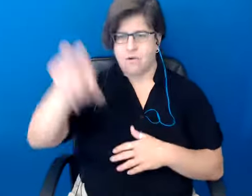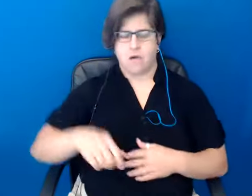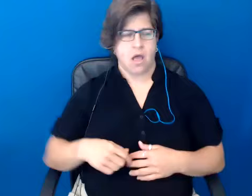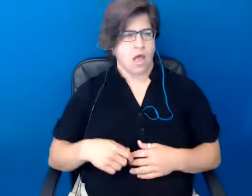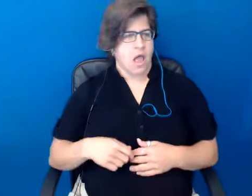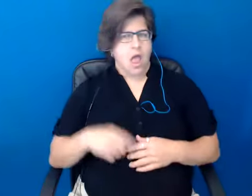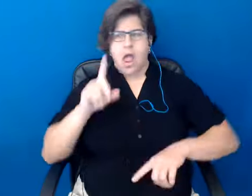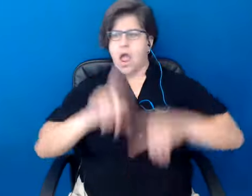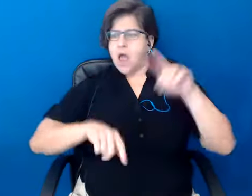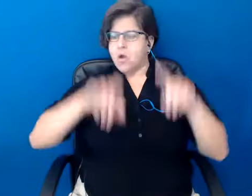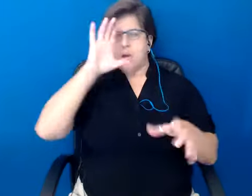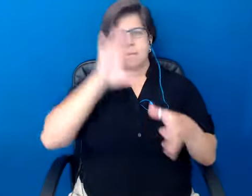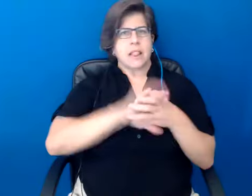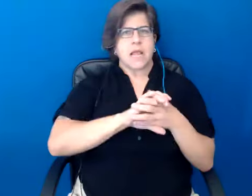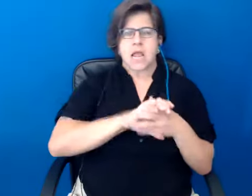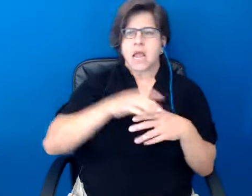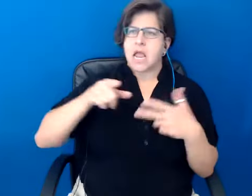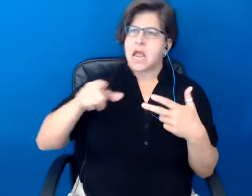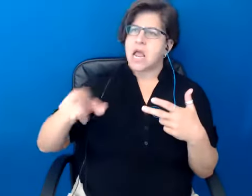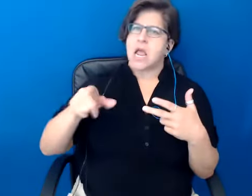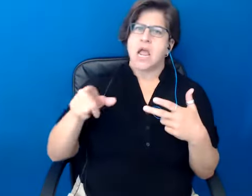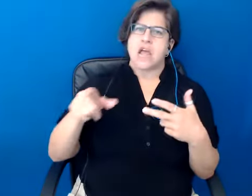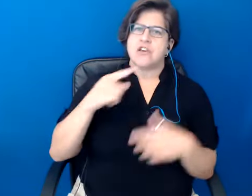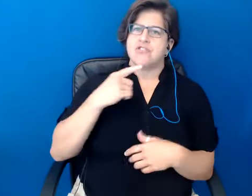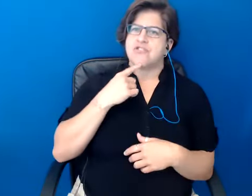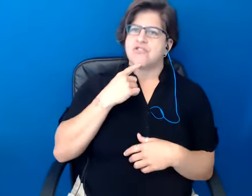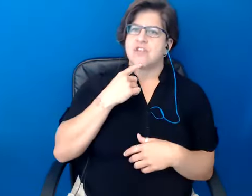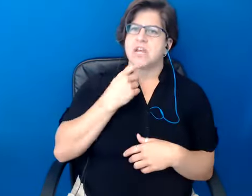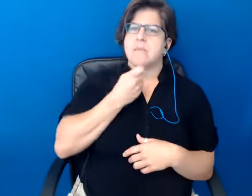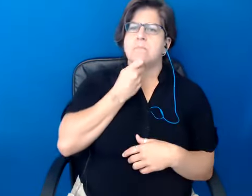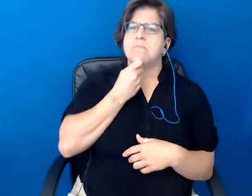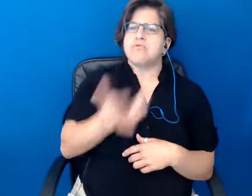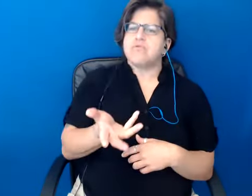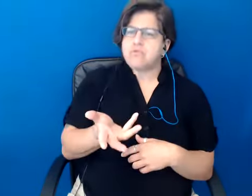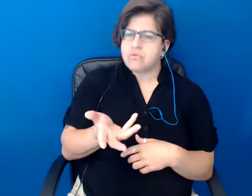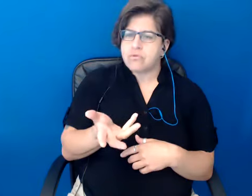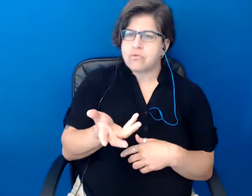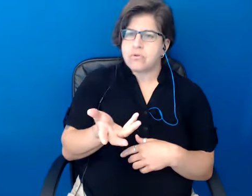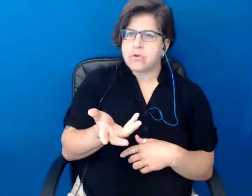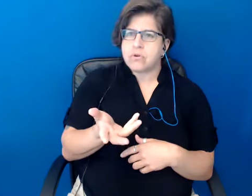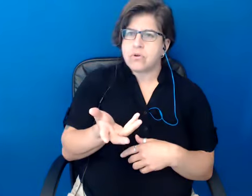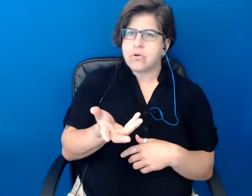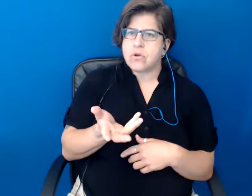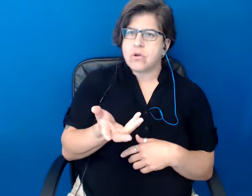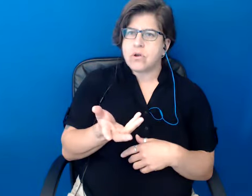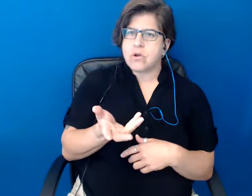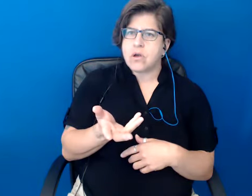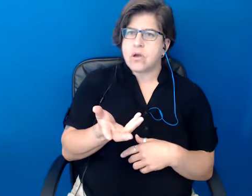upcoming travel that she had planned. And lo and behold, I couldn't believe it, but she let